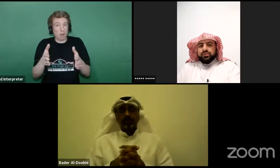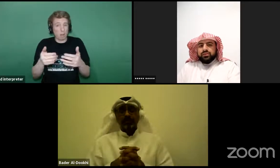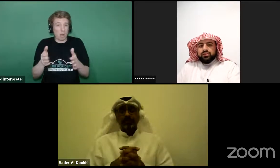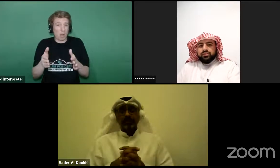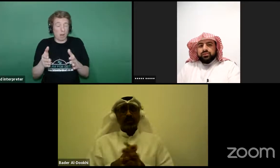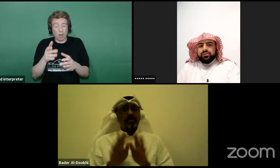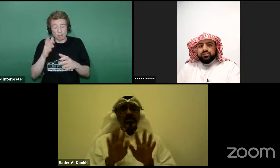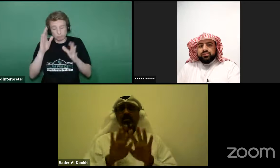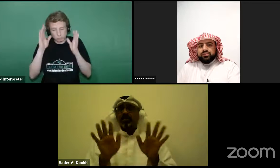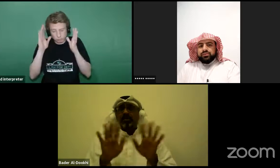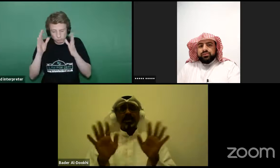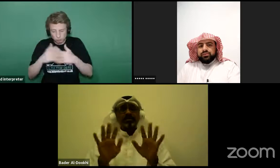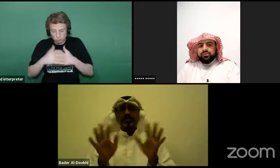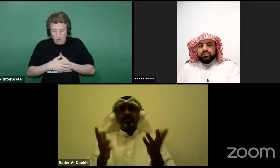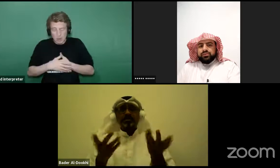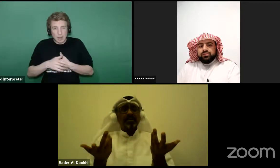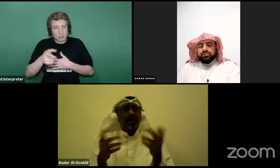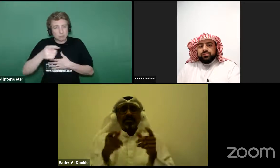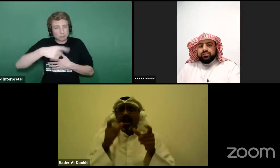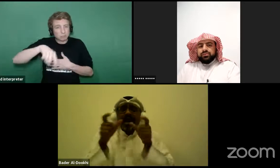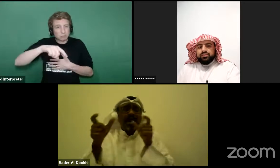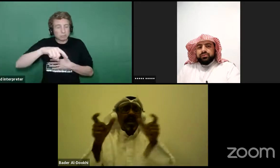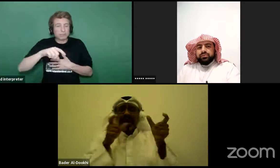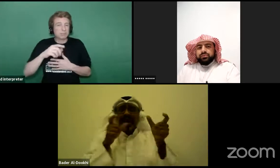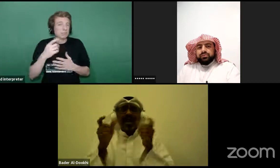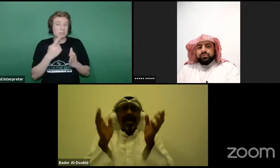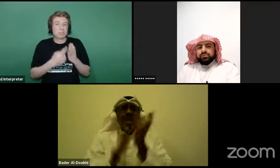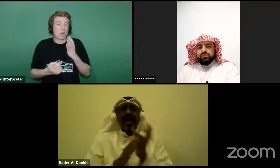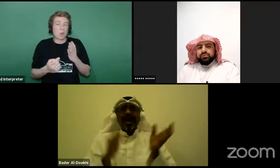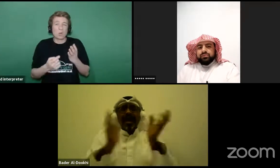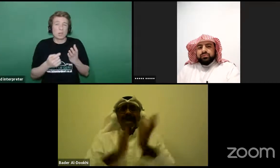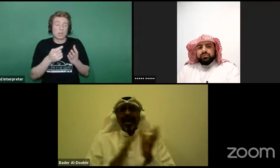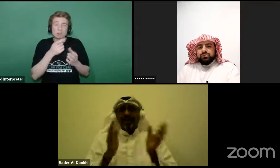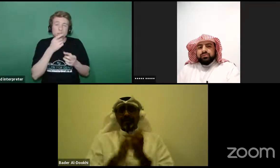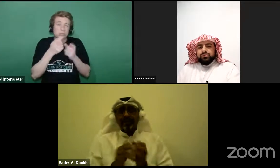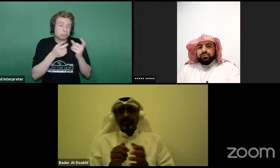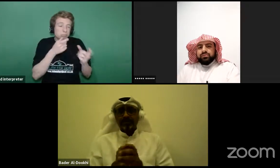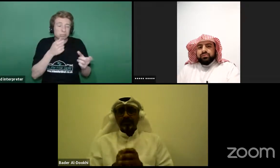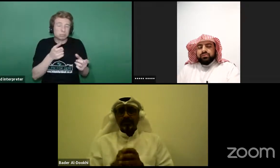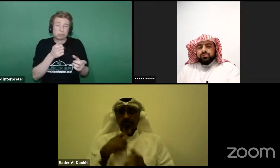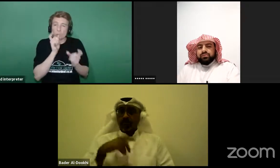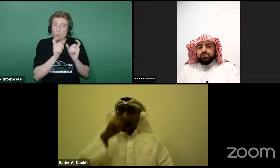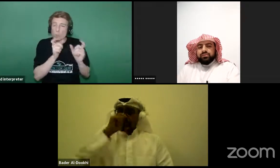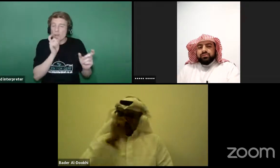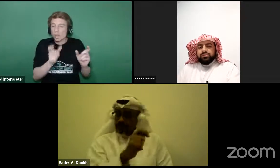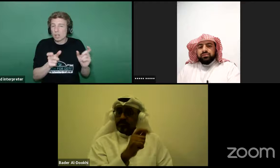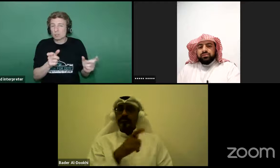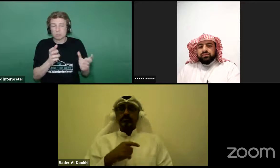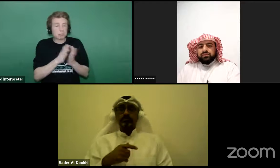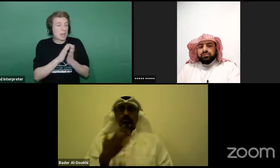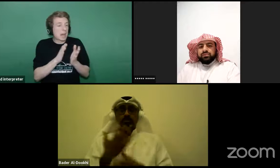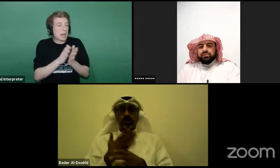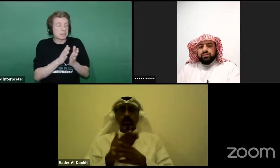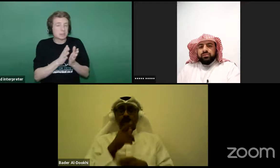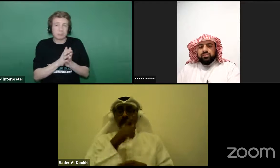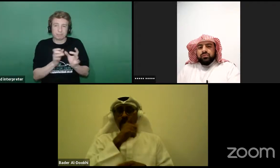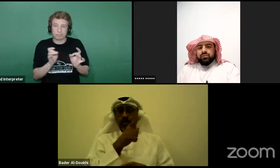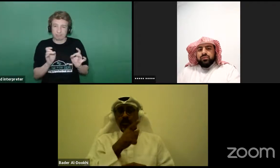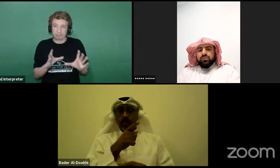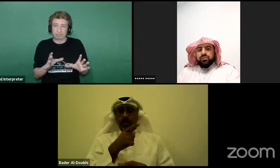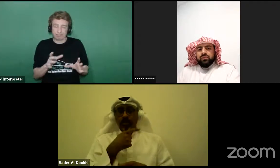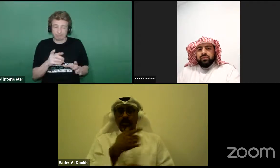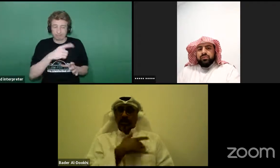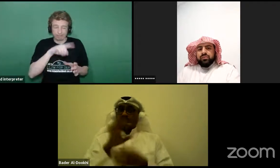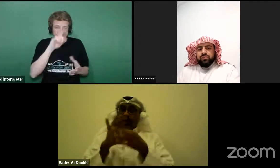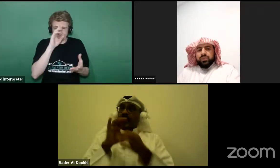but whistling and clapping of hands. Therefore taste the punishment because you used to disbelieve.